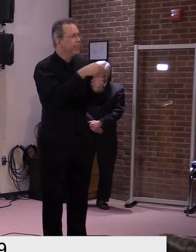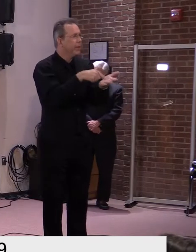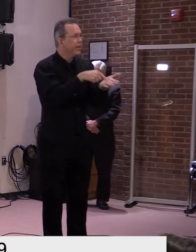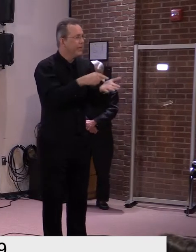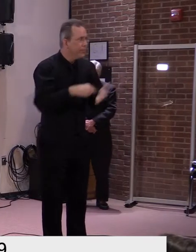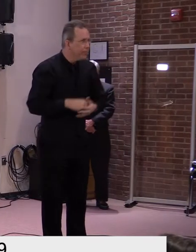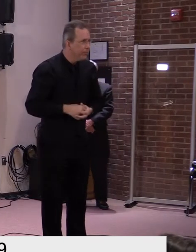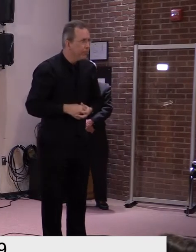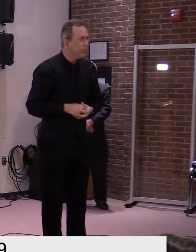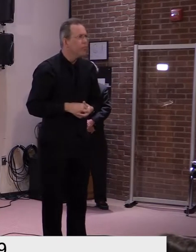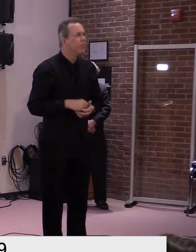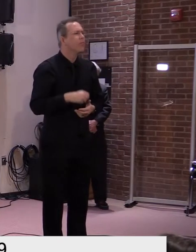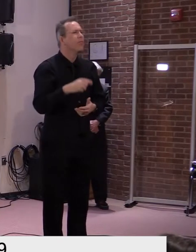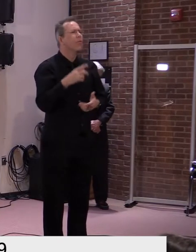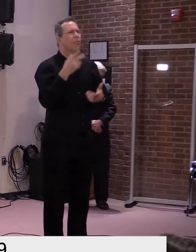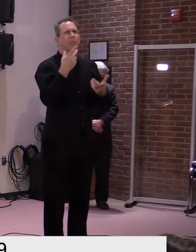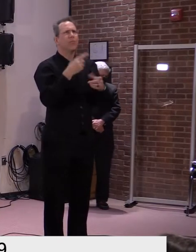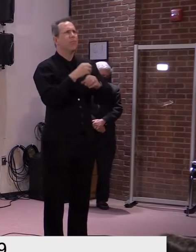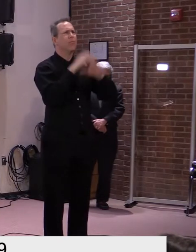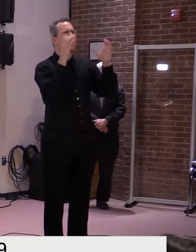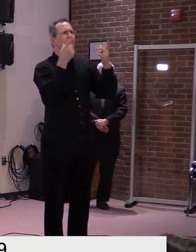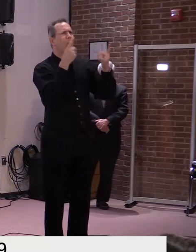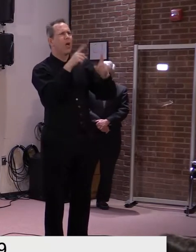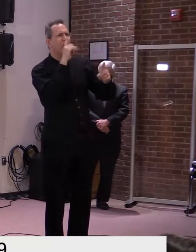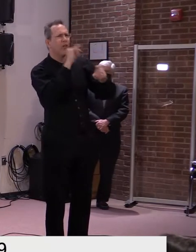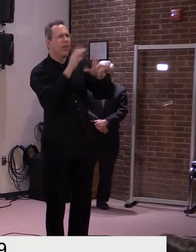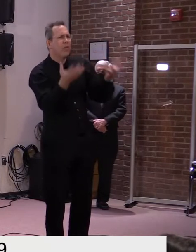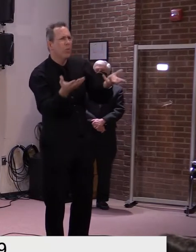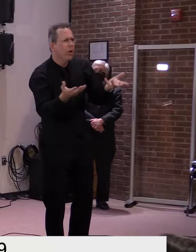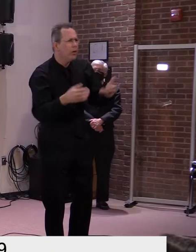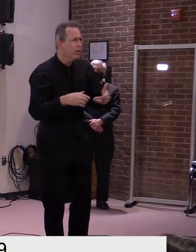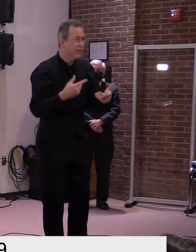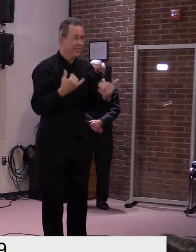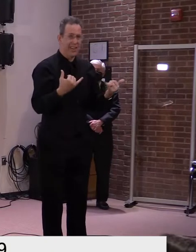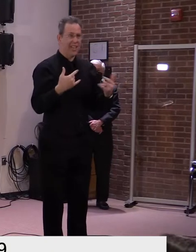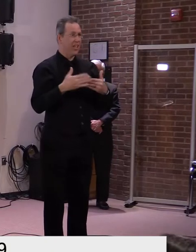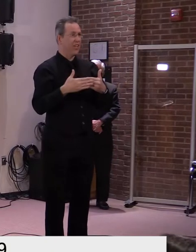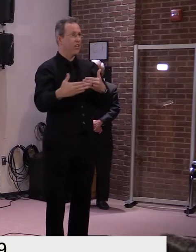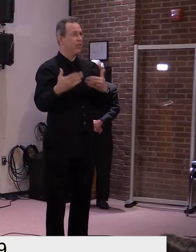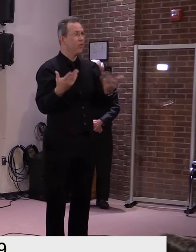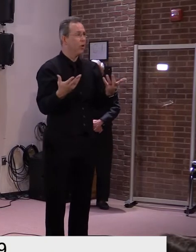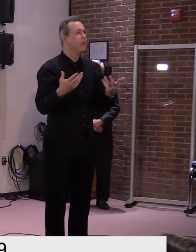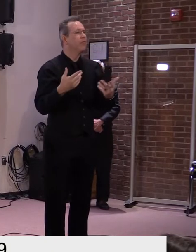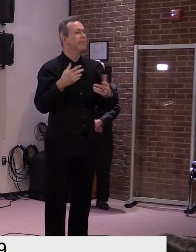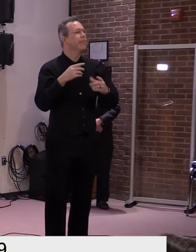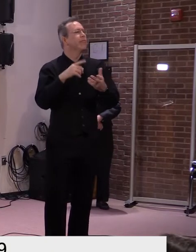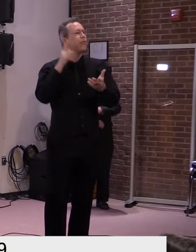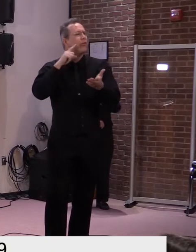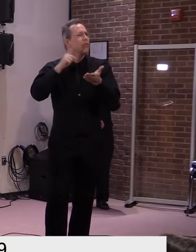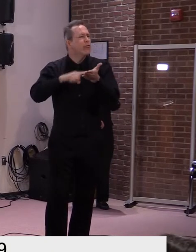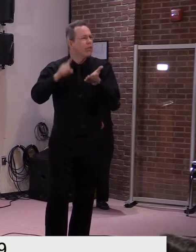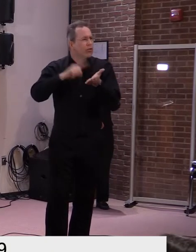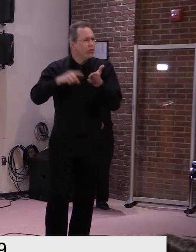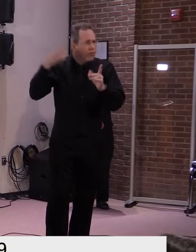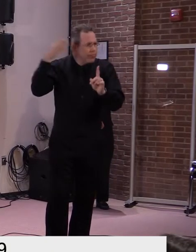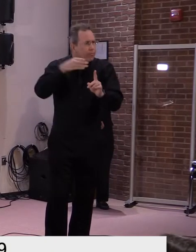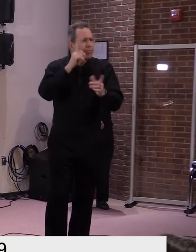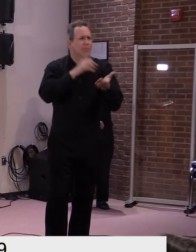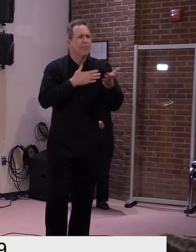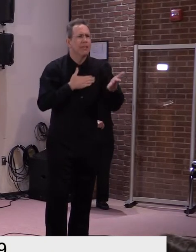Well, some direct deposits are already pending in Vermonters' accounts, so check your bank balances to see if it has